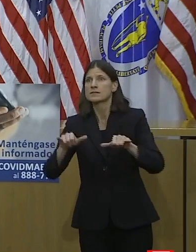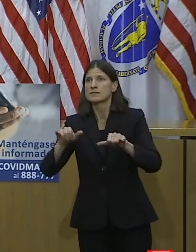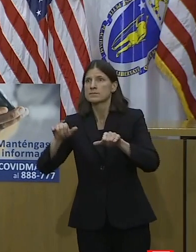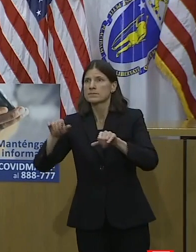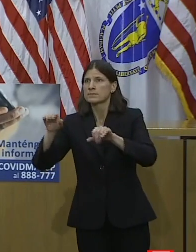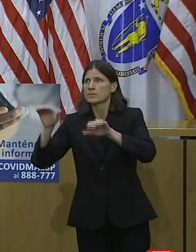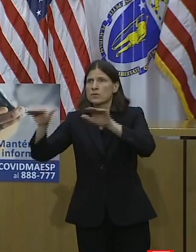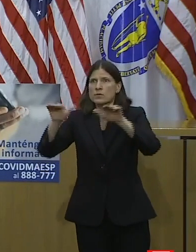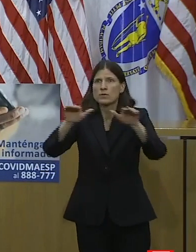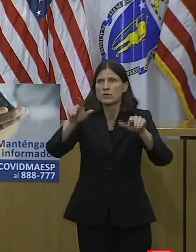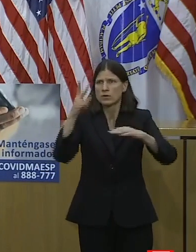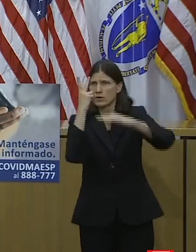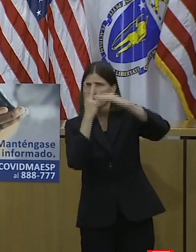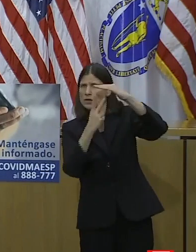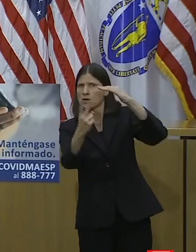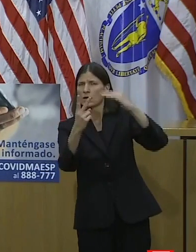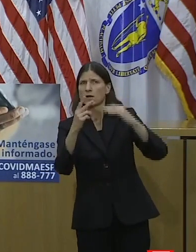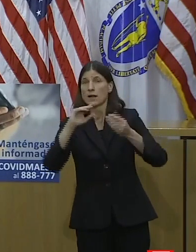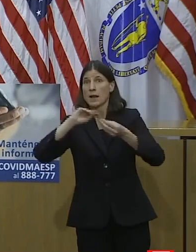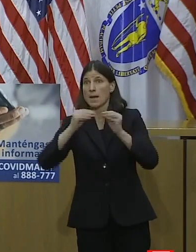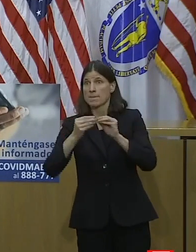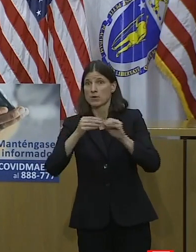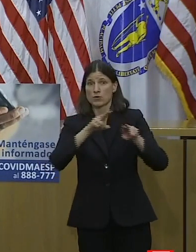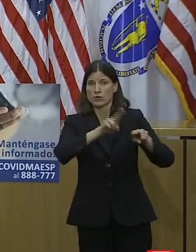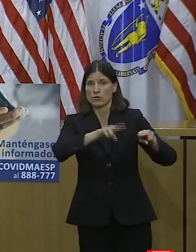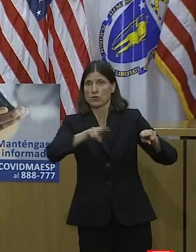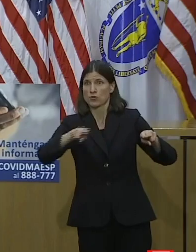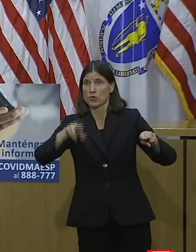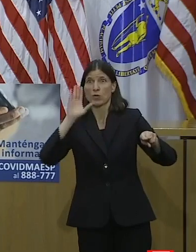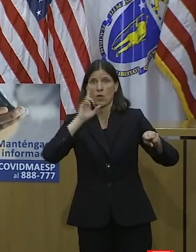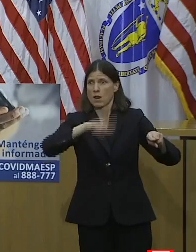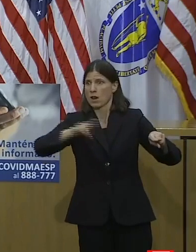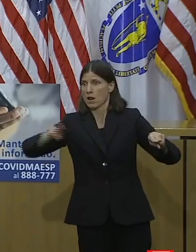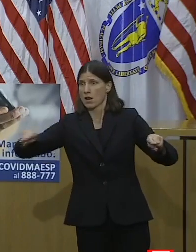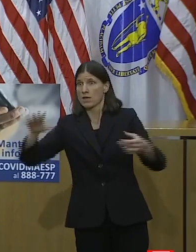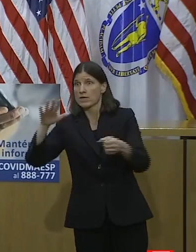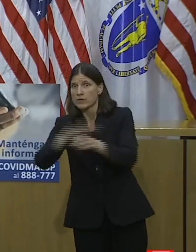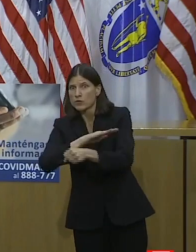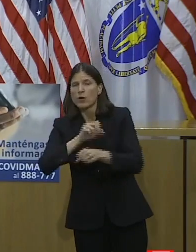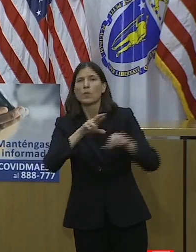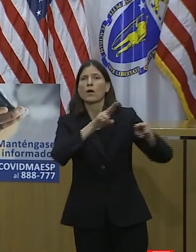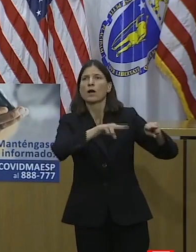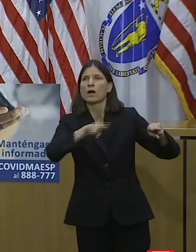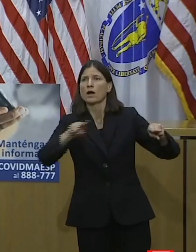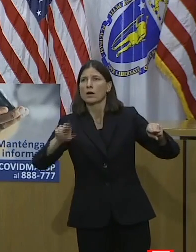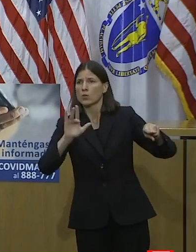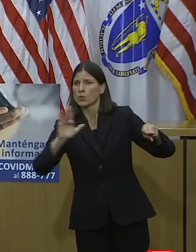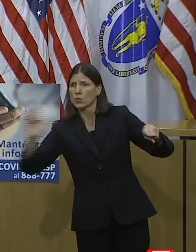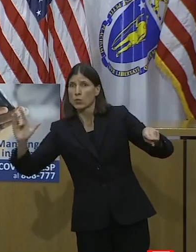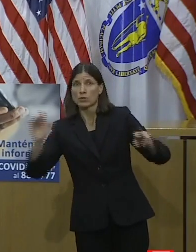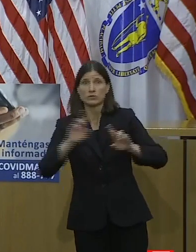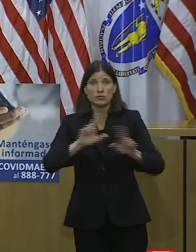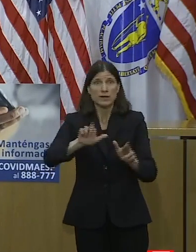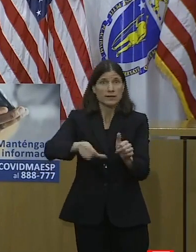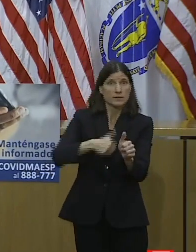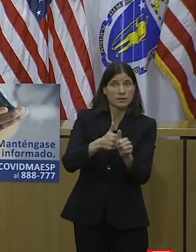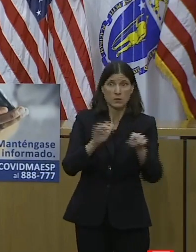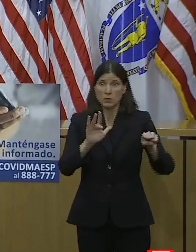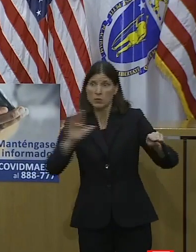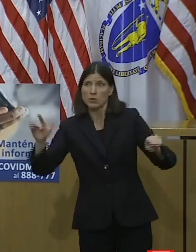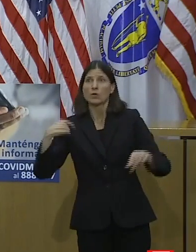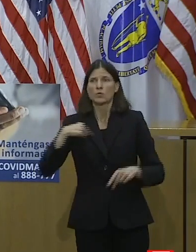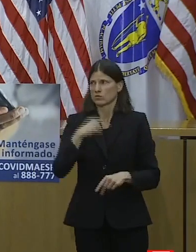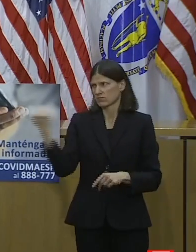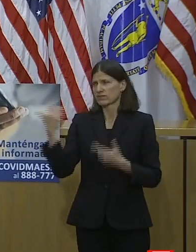to the surge here and what kind of capacity we would need to have in place to make sure that we would be able to meet